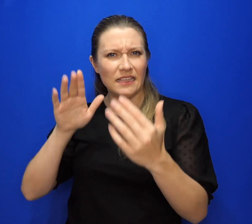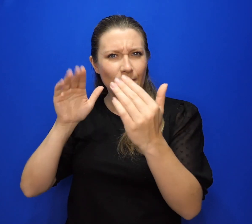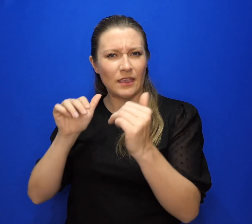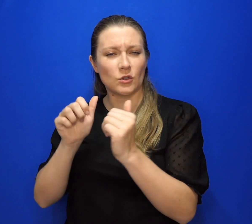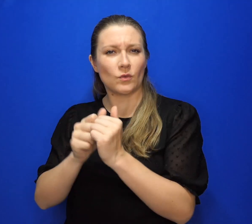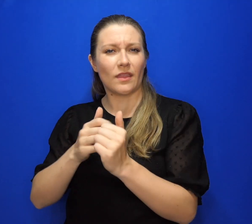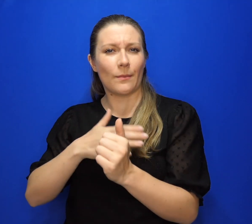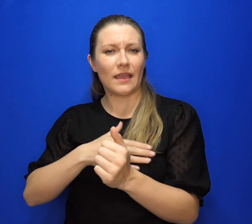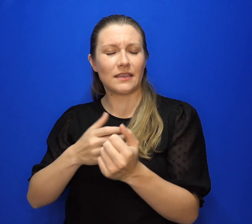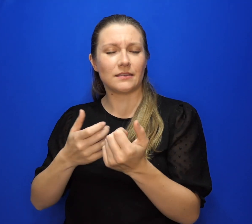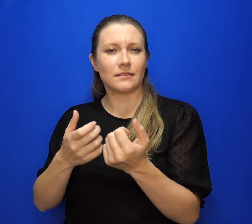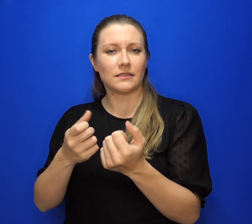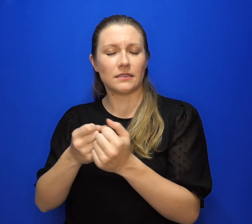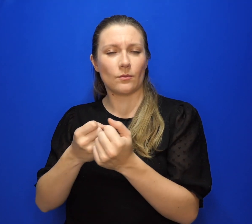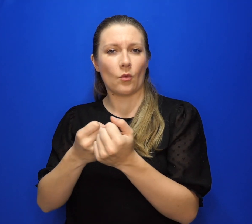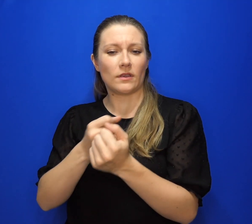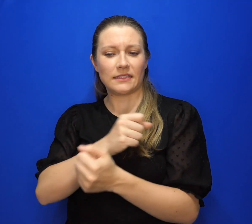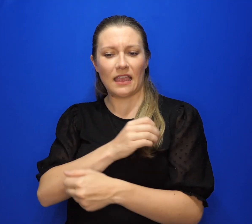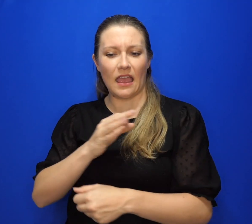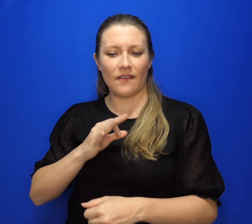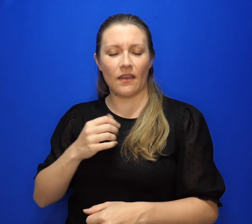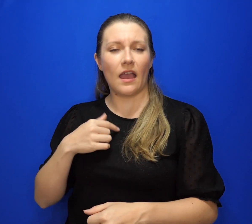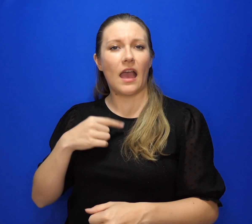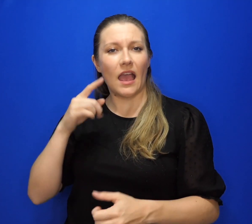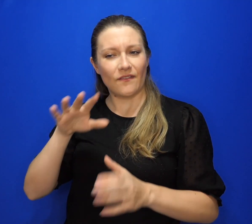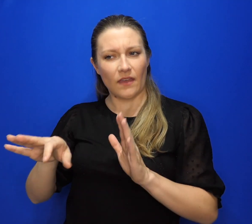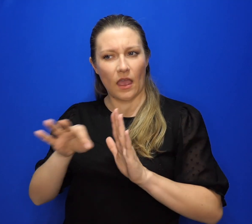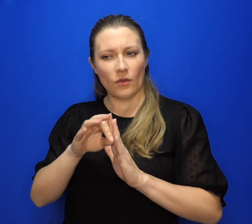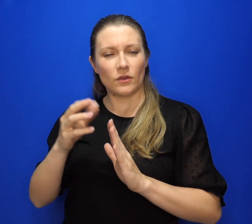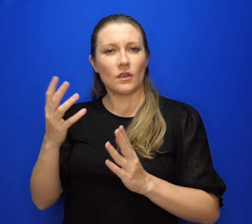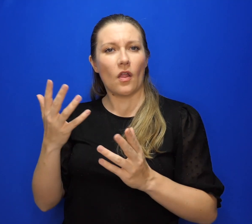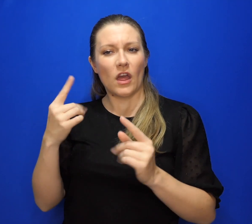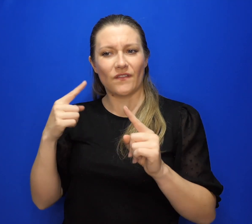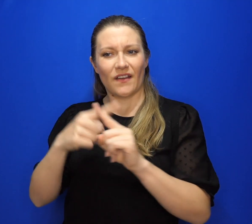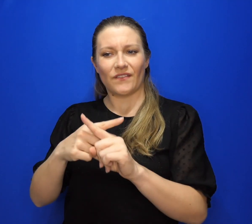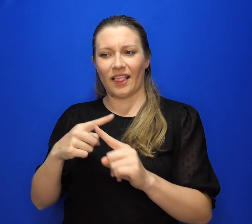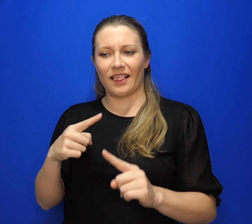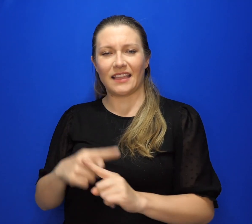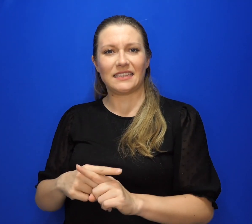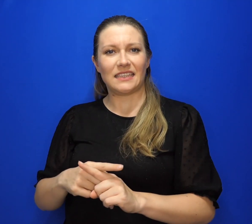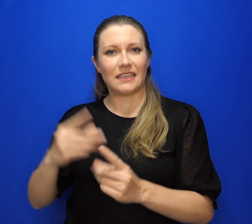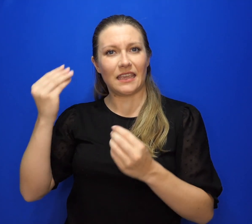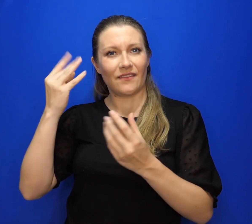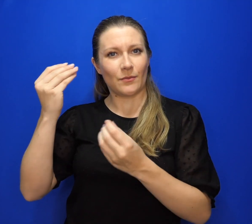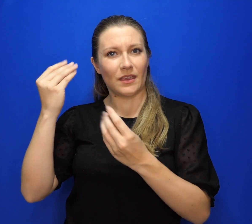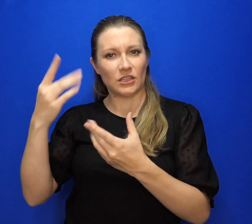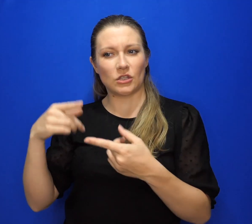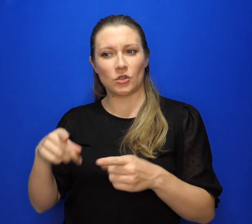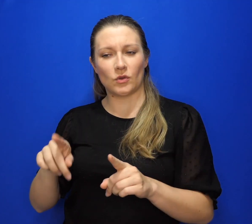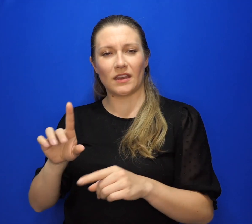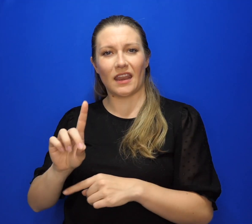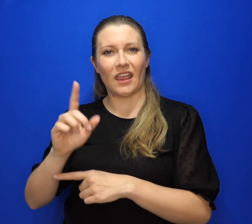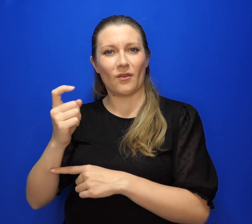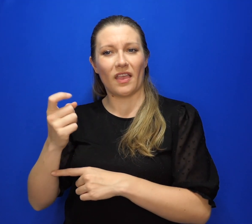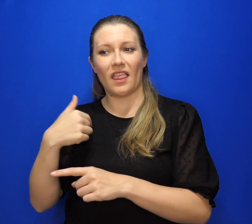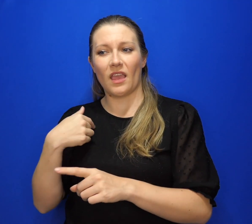found that there were many conflicting pieces of information when we were first diagnosed, and they were coming from different